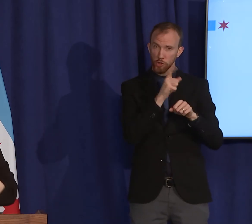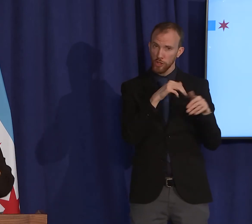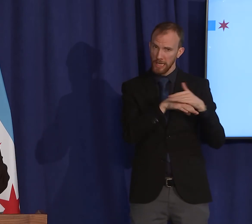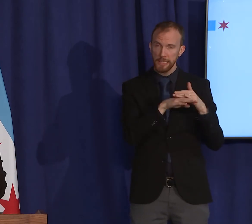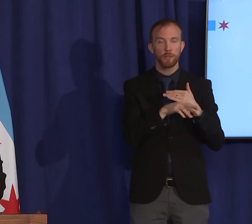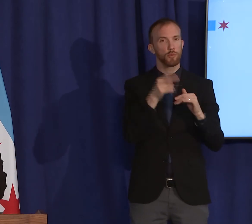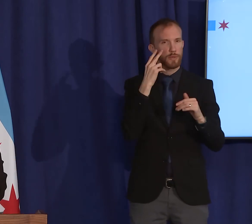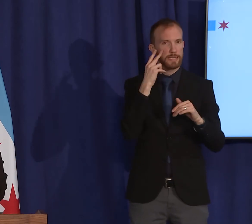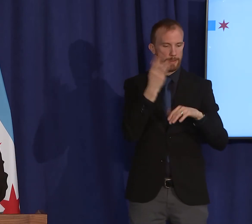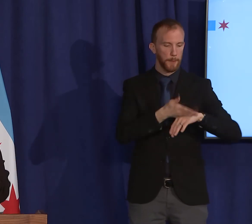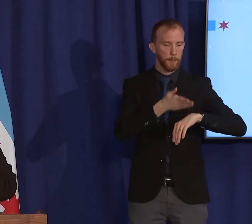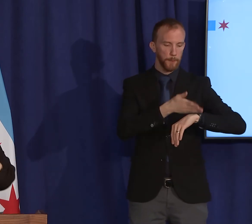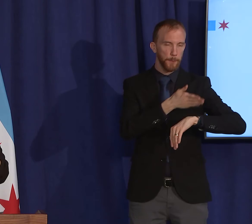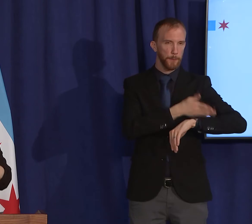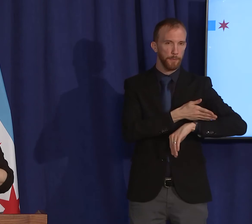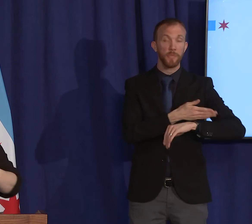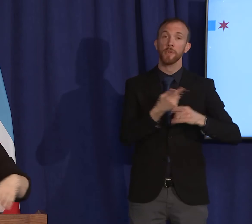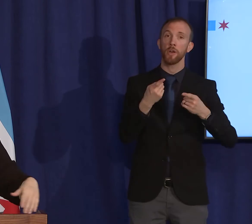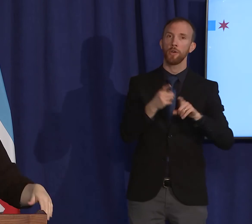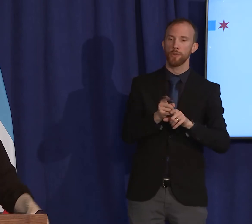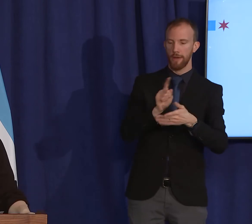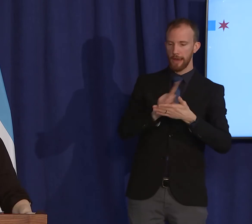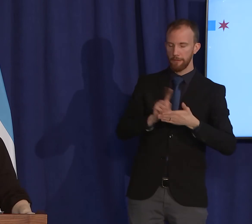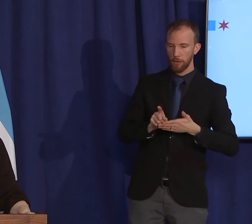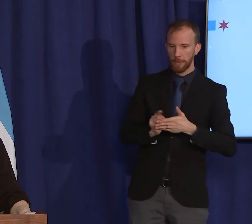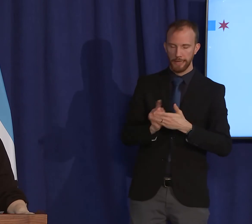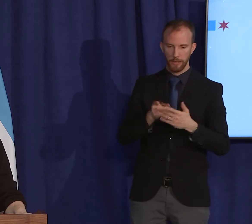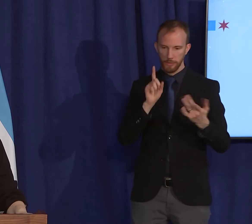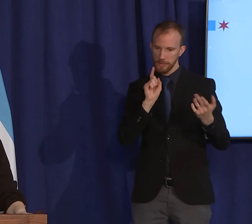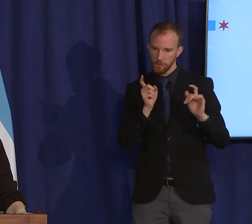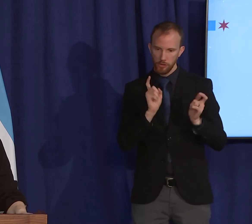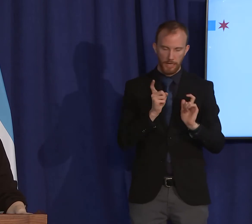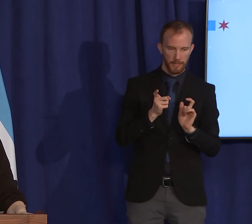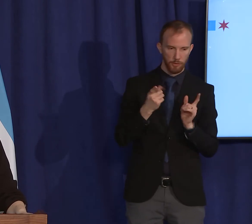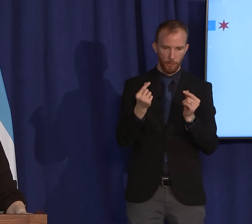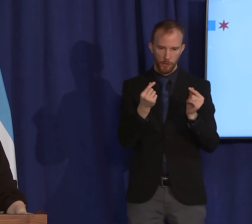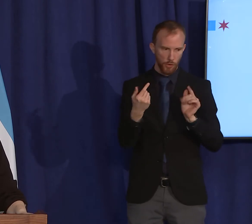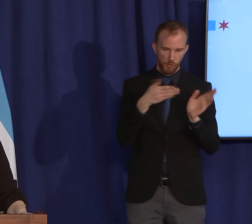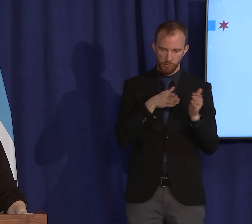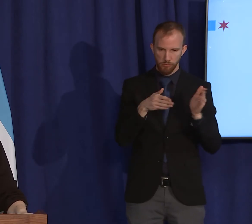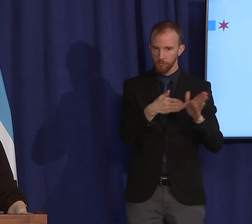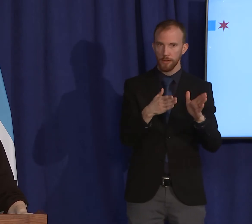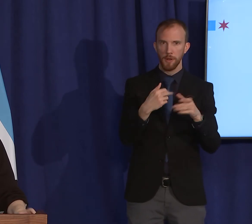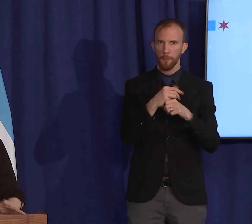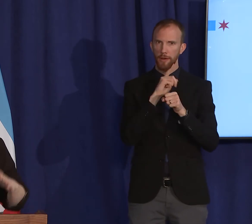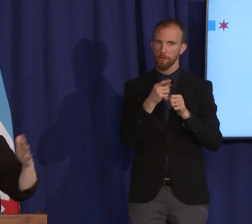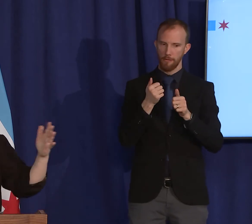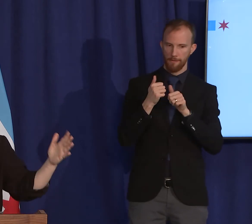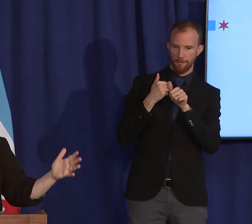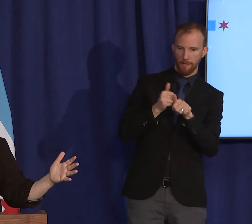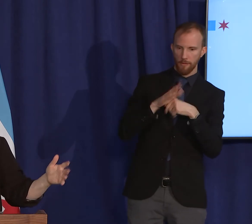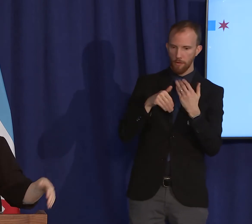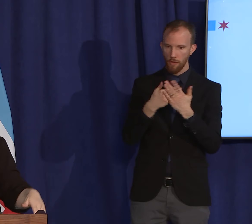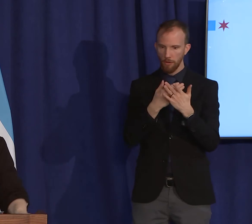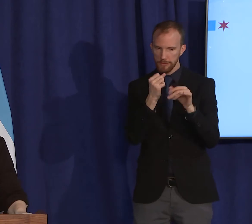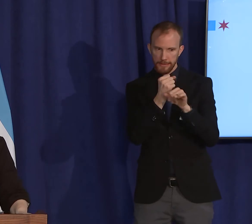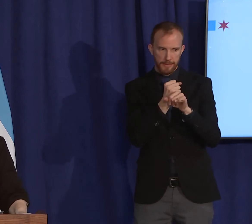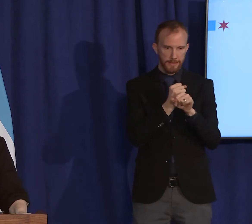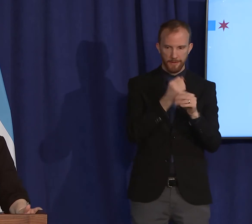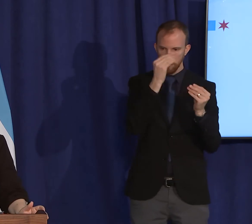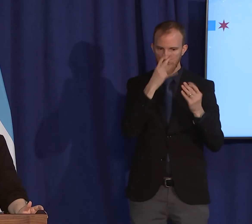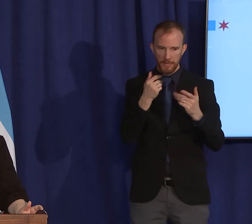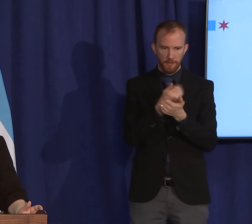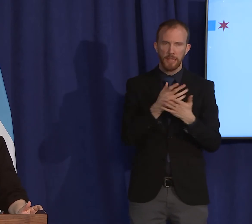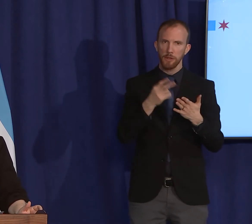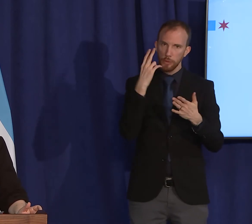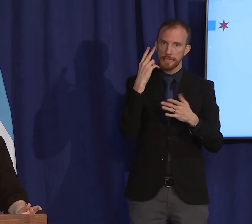the decisions that we make on the policy level show up in the data. So as we move into 1C and eligibility opens much more widely,